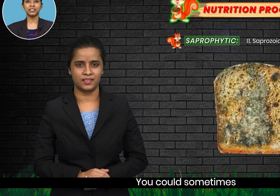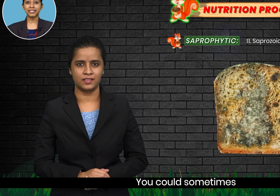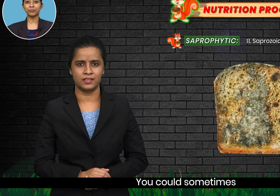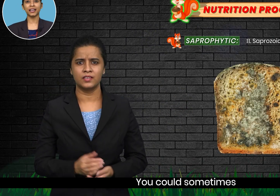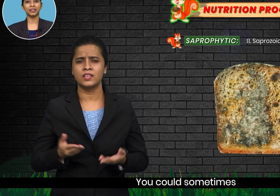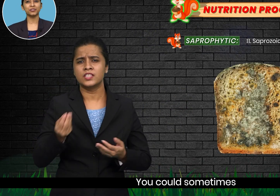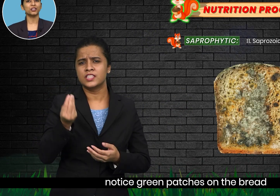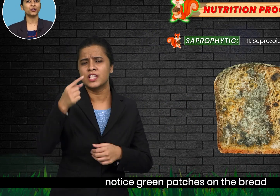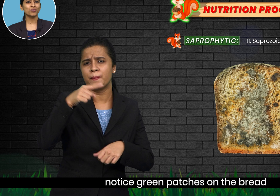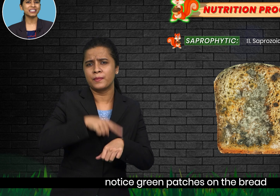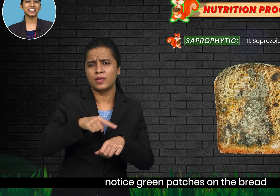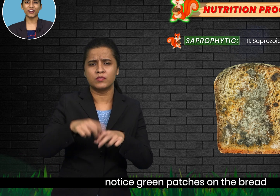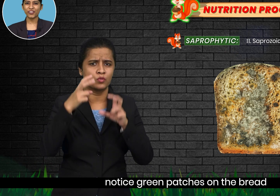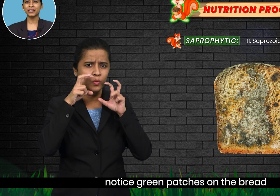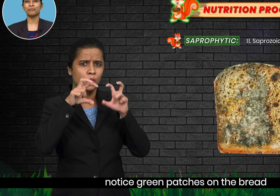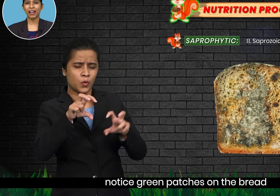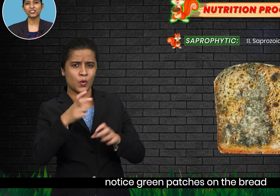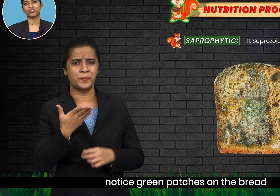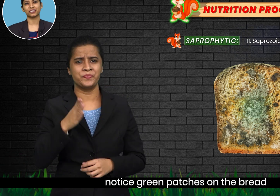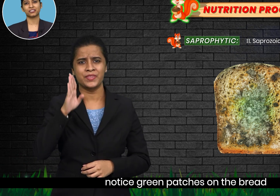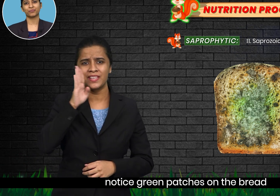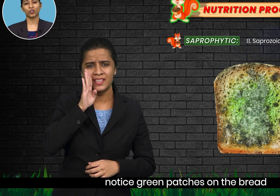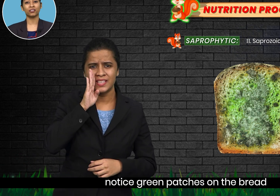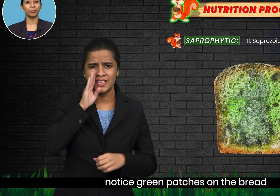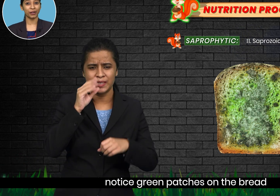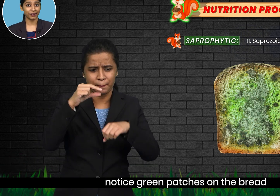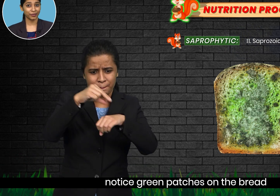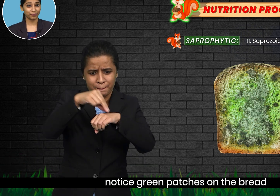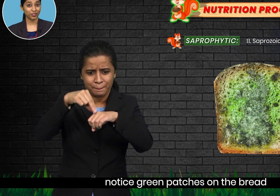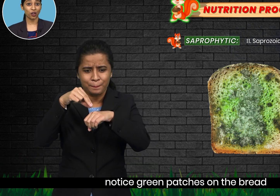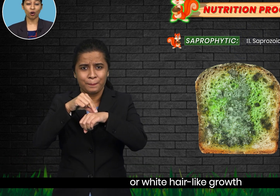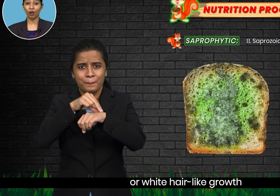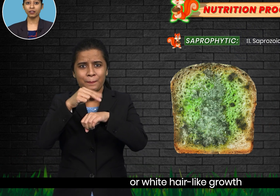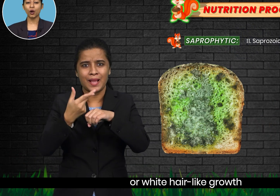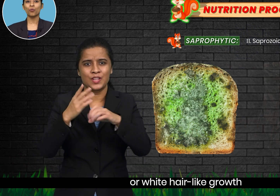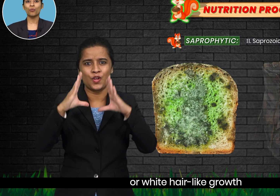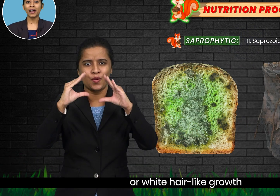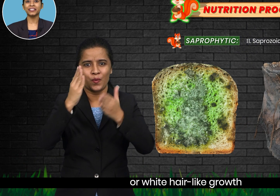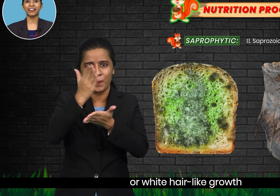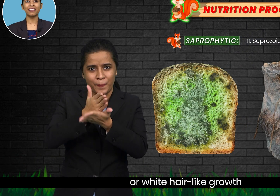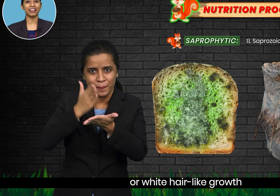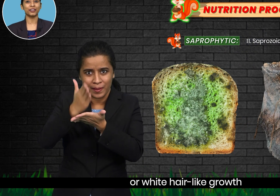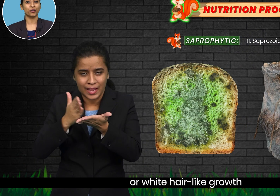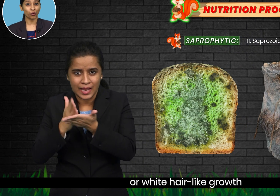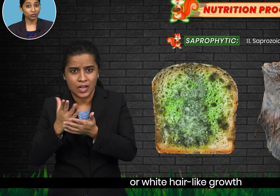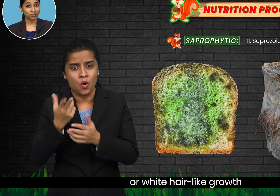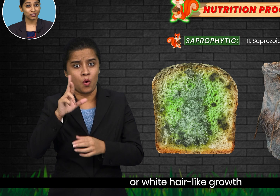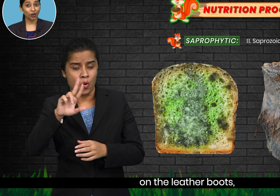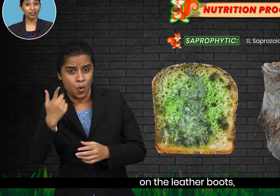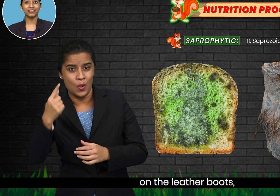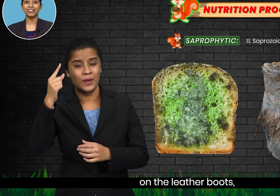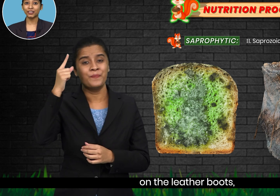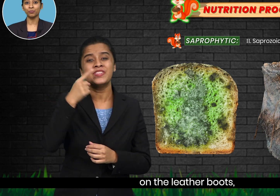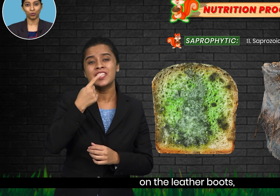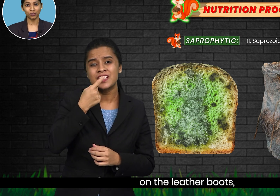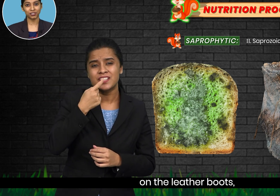You could sometimes notice green patches on the bread or white hair-like growth